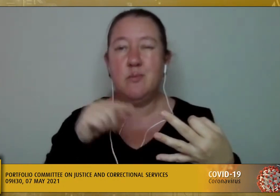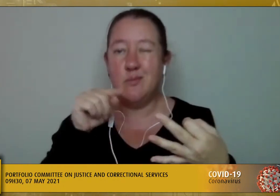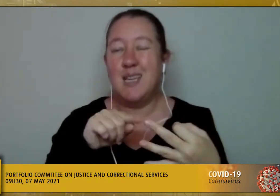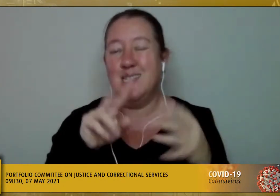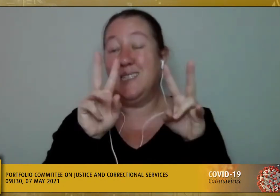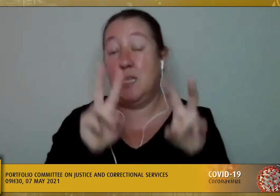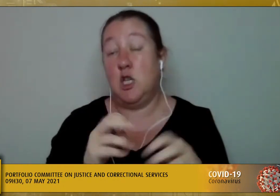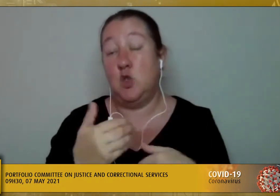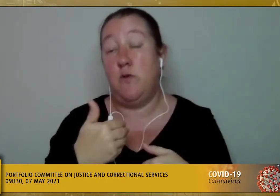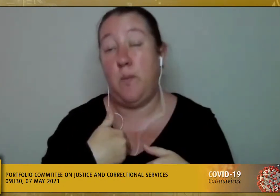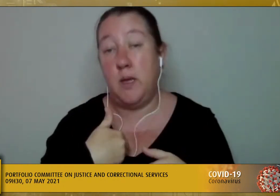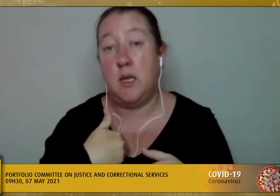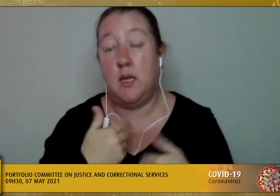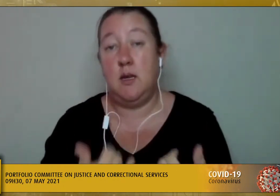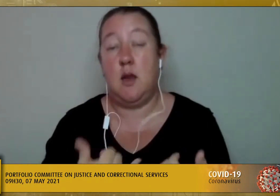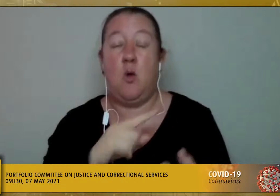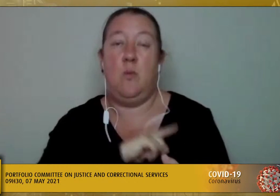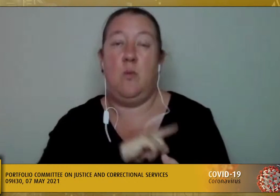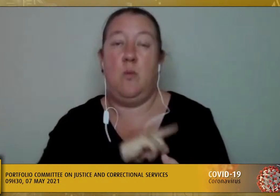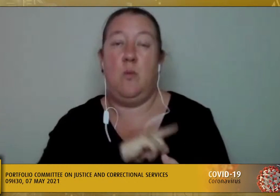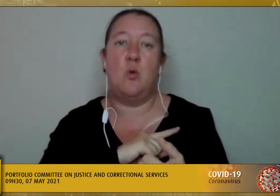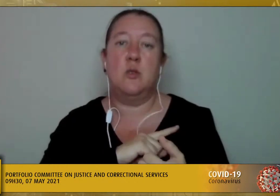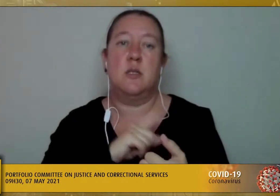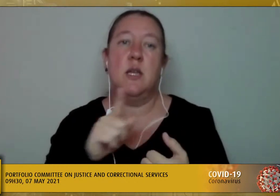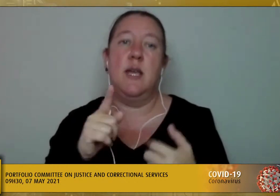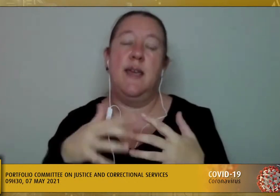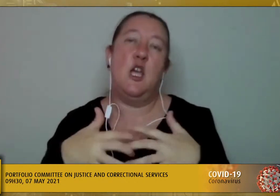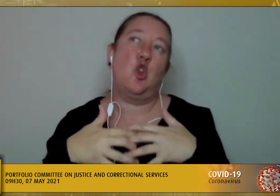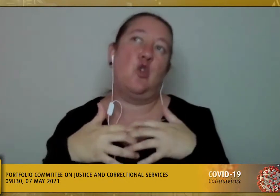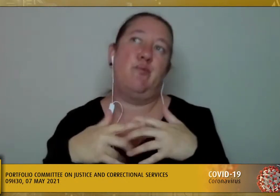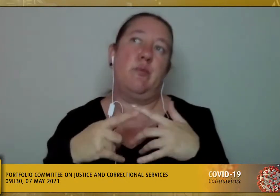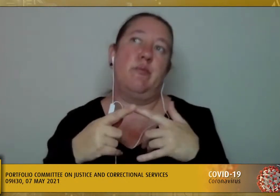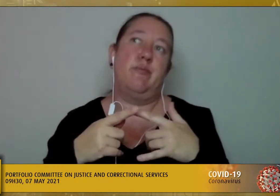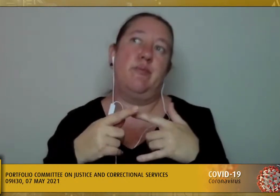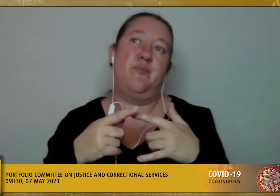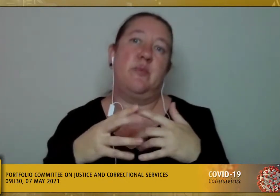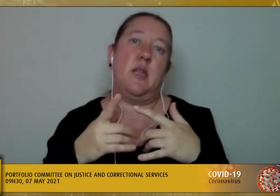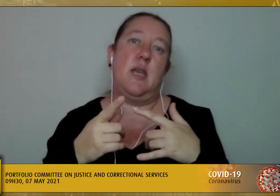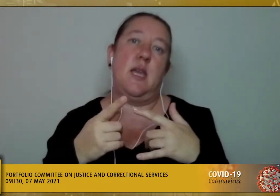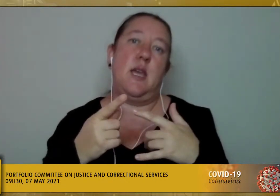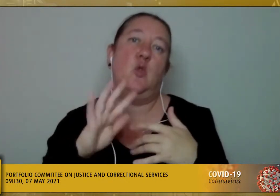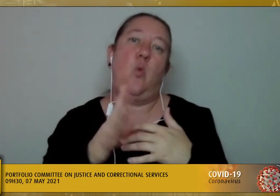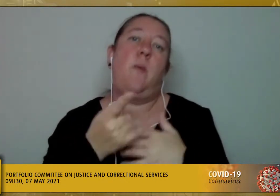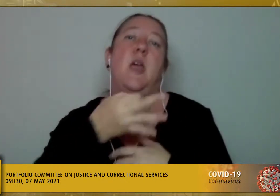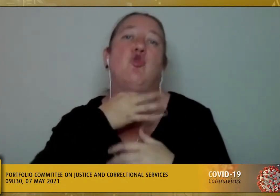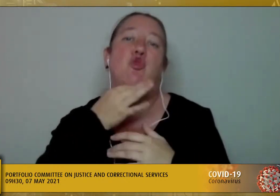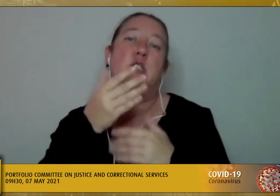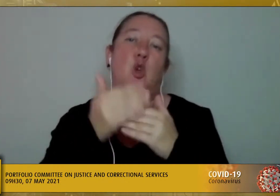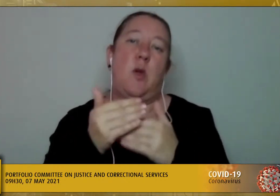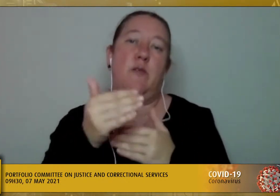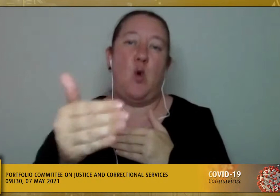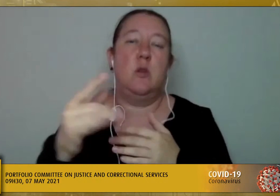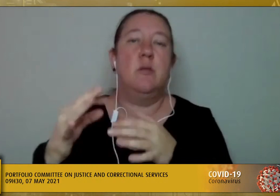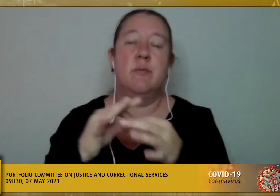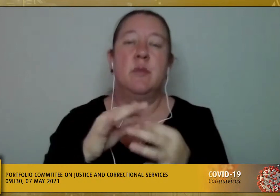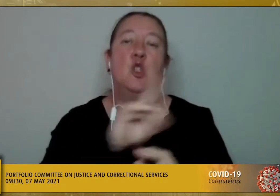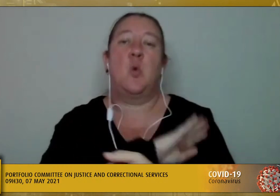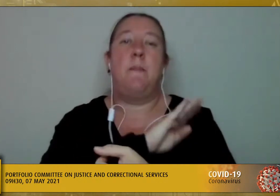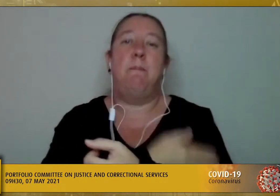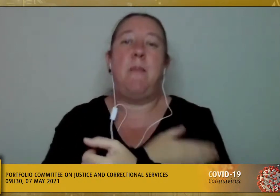for me now because it does constitute a risk going forward it's about capacitating